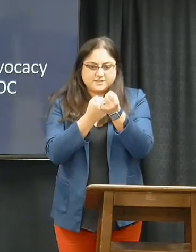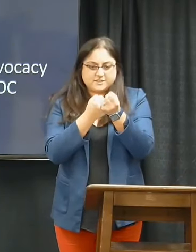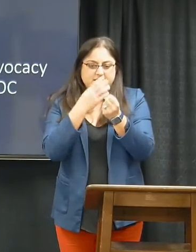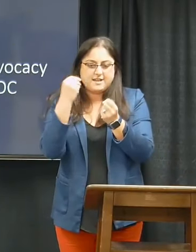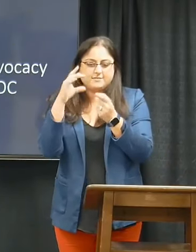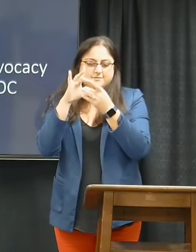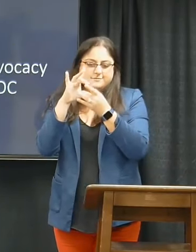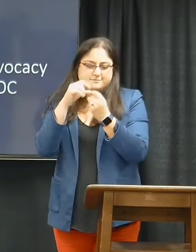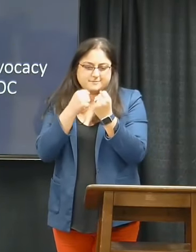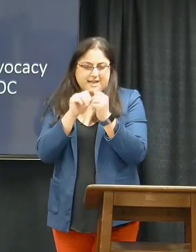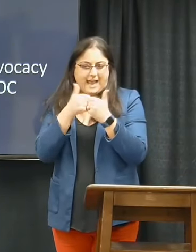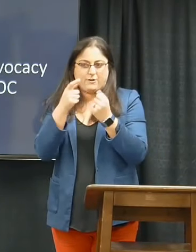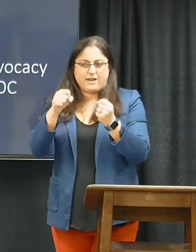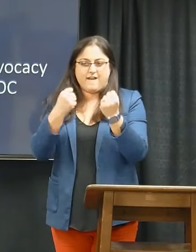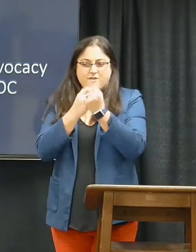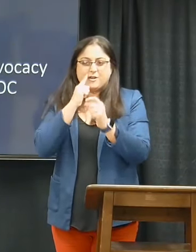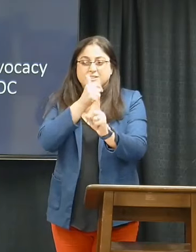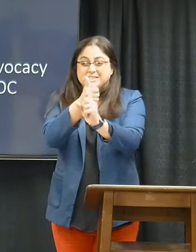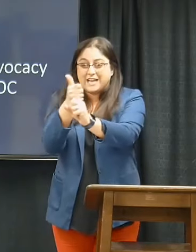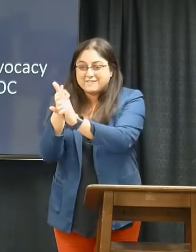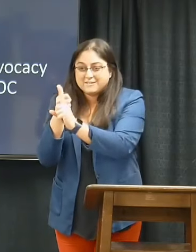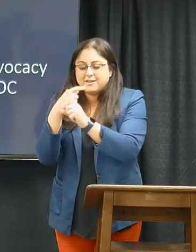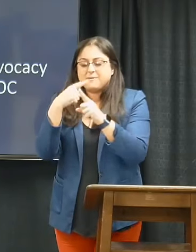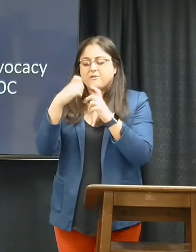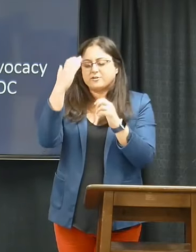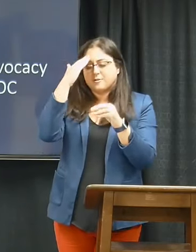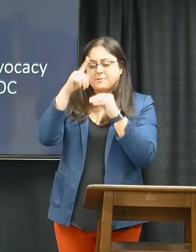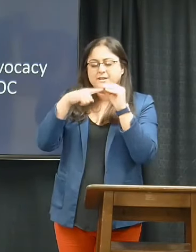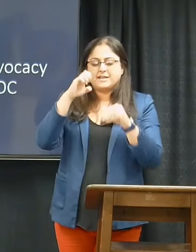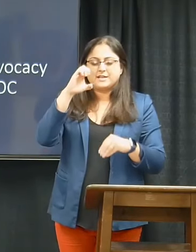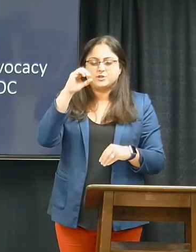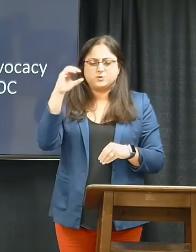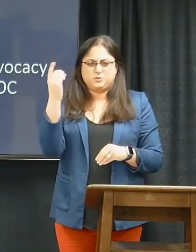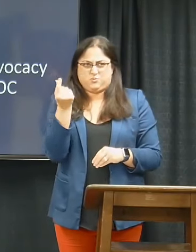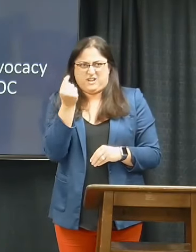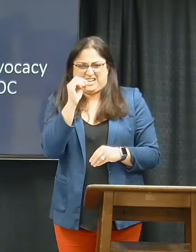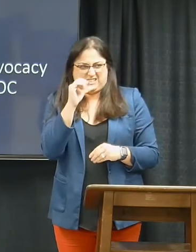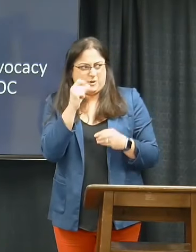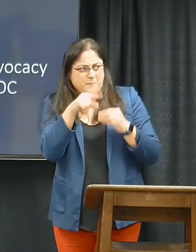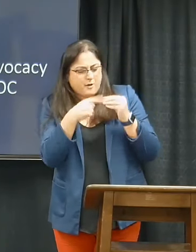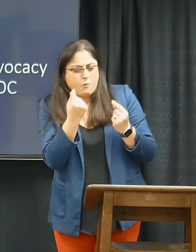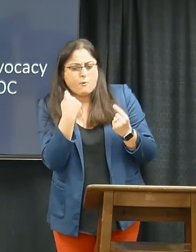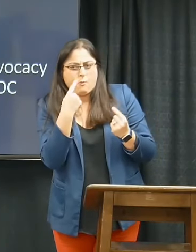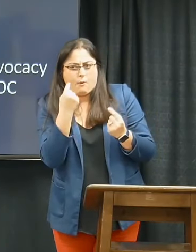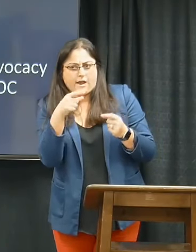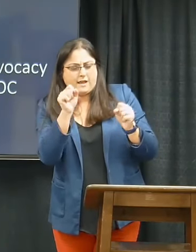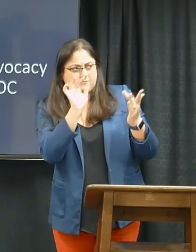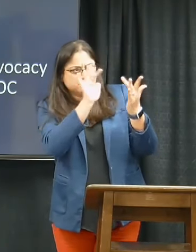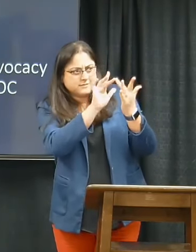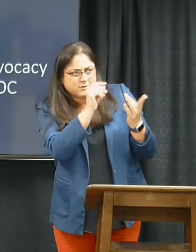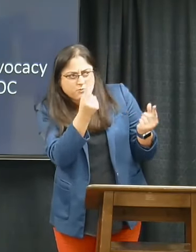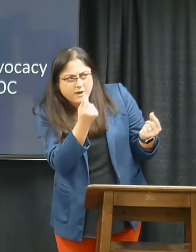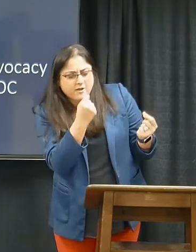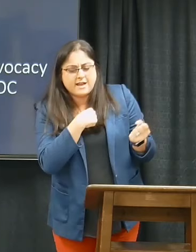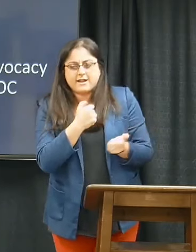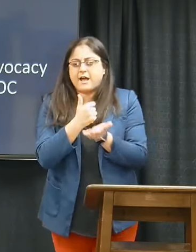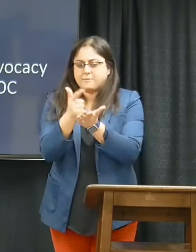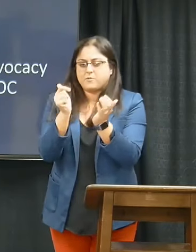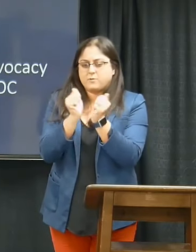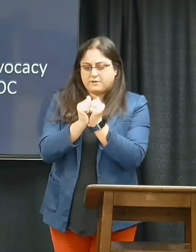We're going to talk about self-advocacy and how you can advocate for yourself, and what EEOC is about, how you reach to